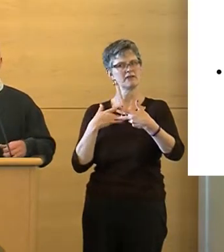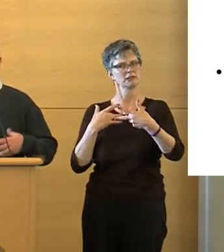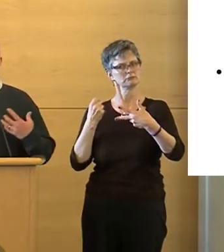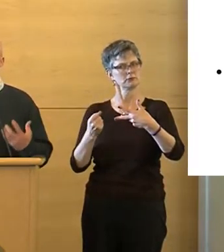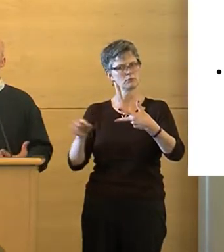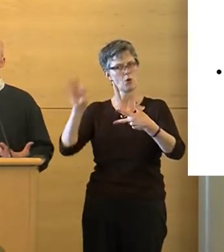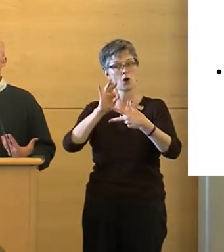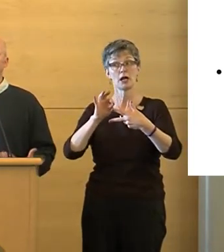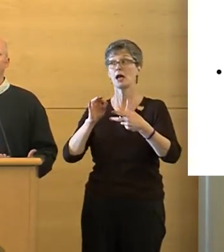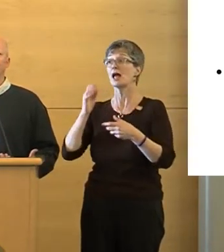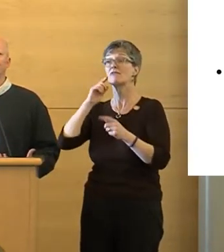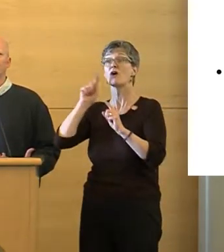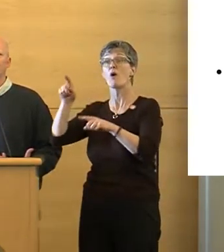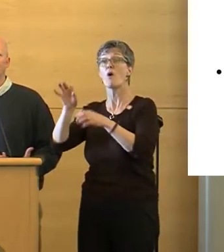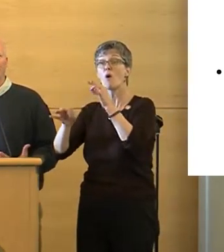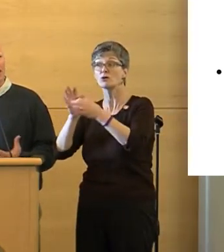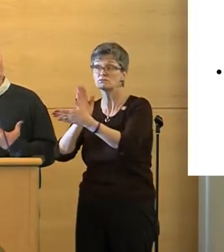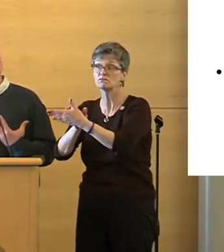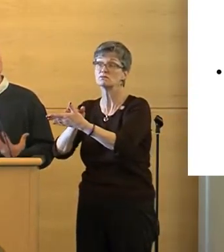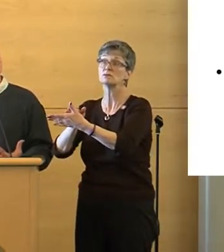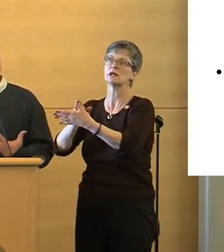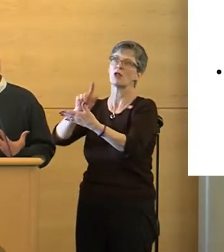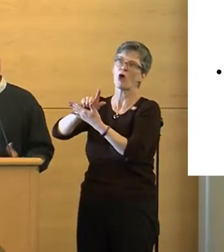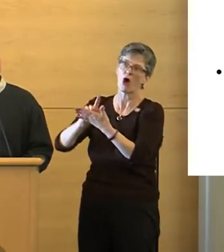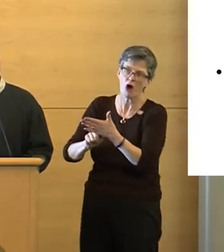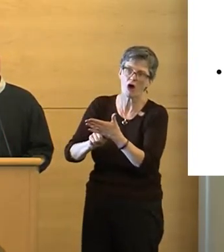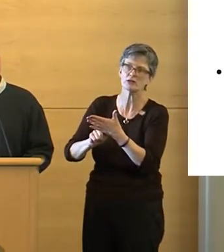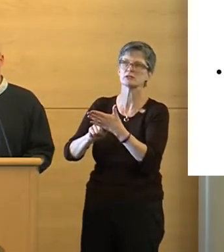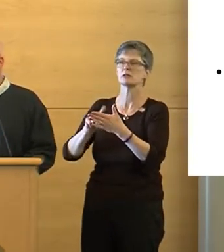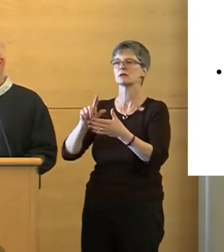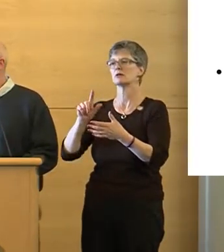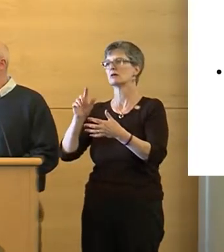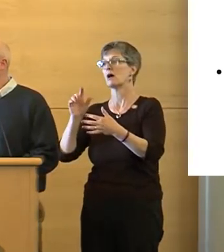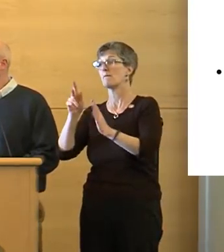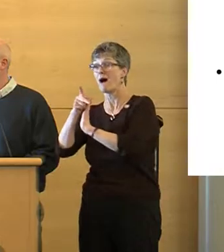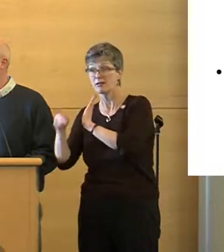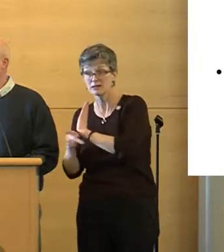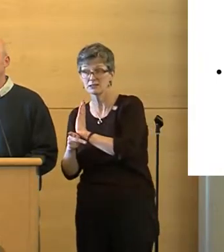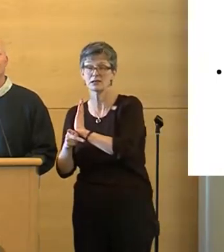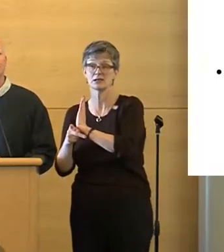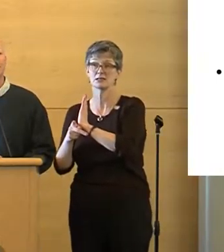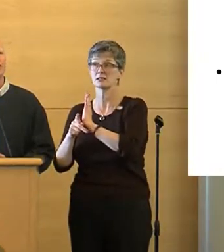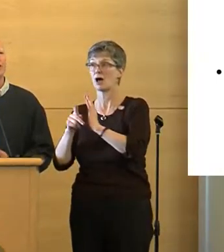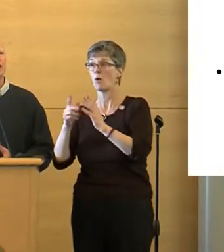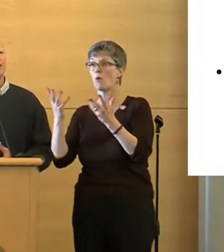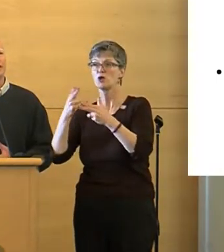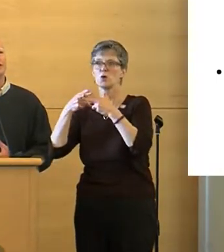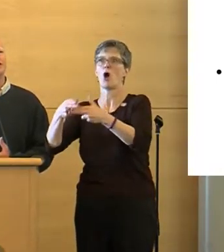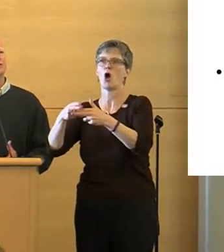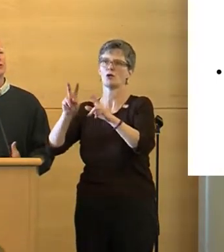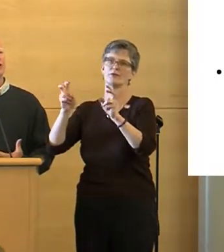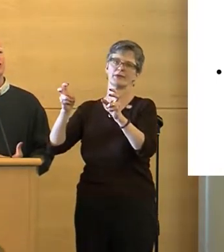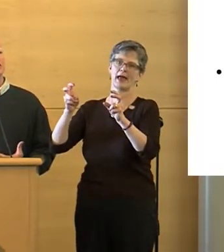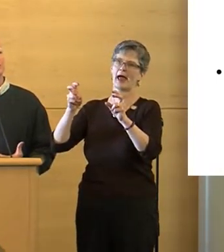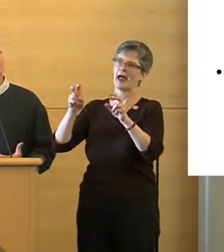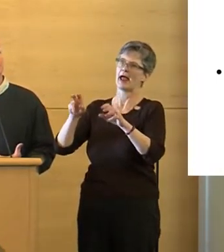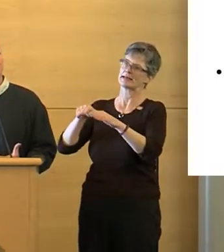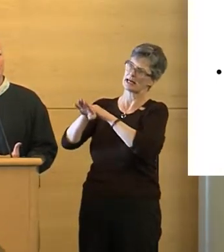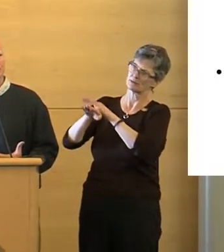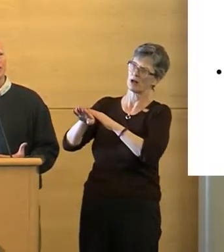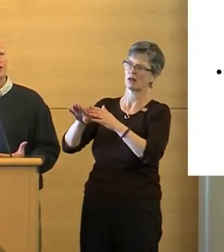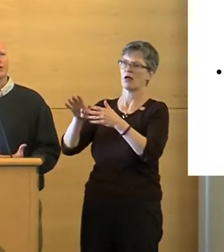less critical, but still are pretty easy and pretty critical. So kind of level A and level 2A is